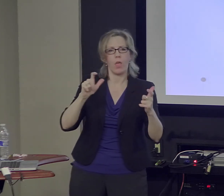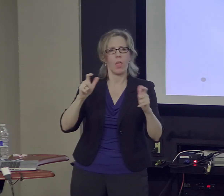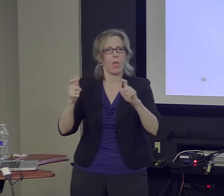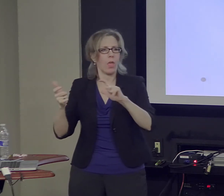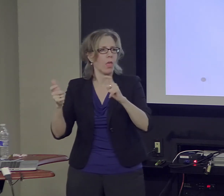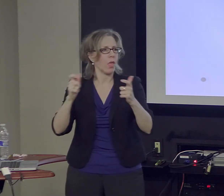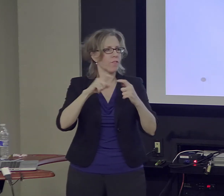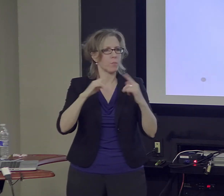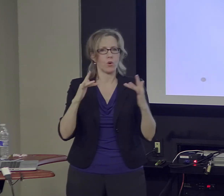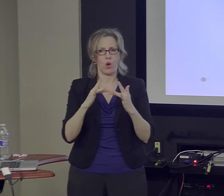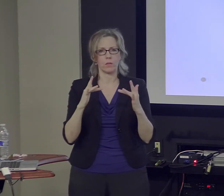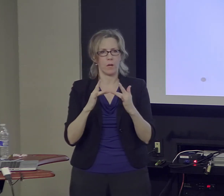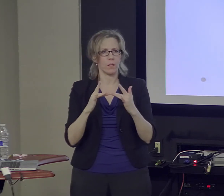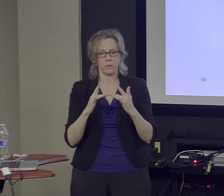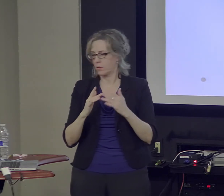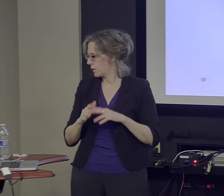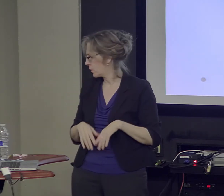a moving target.